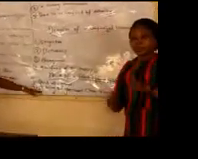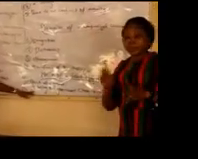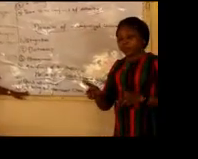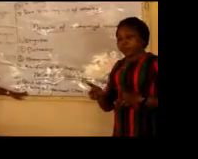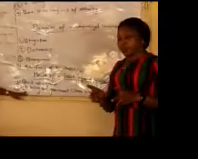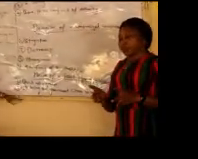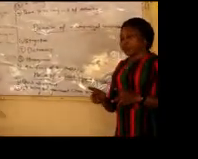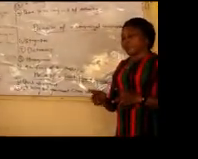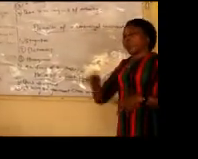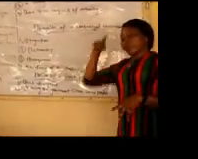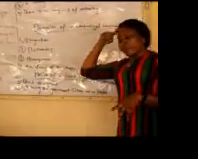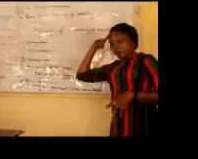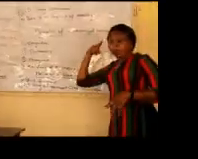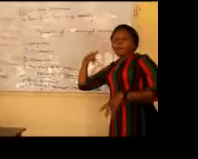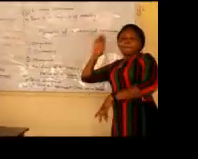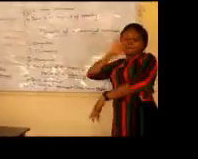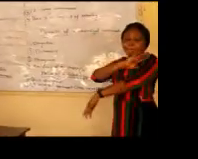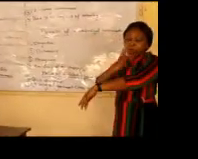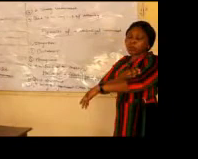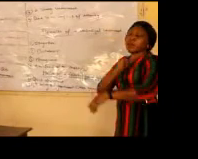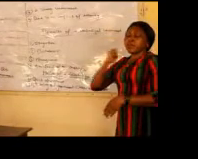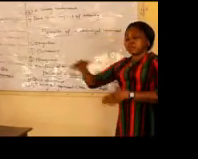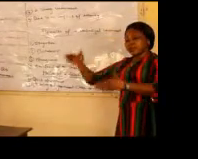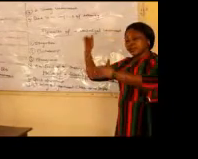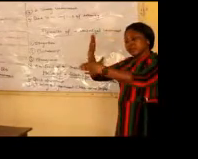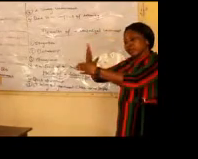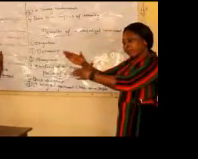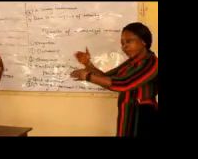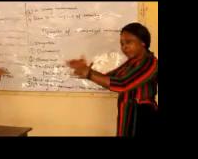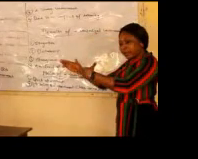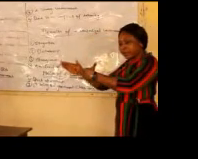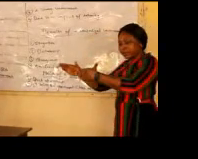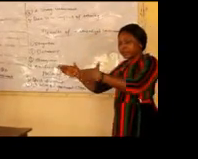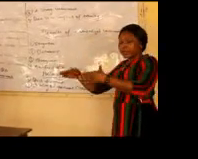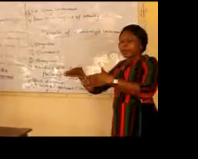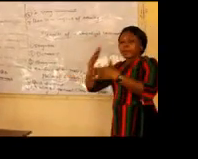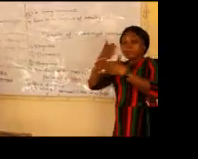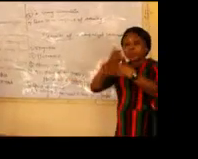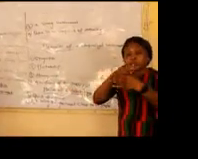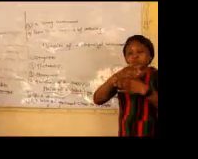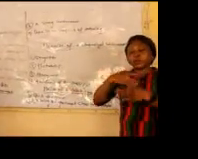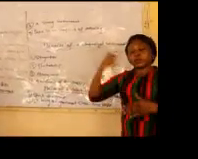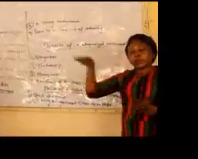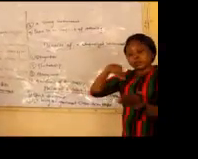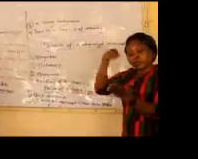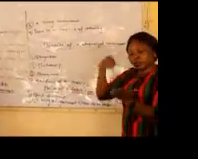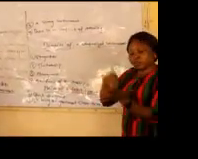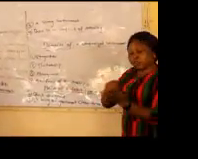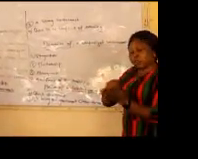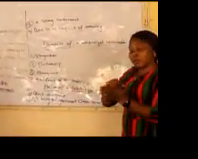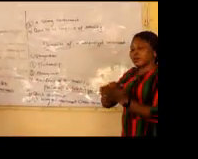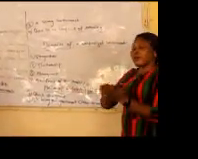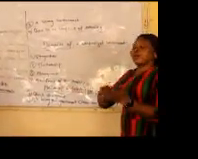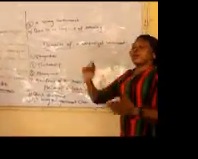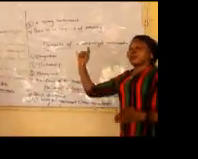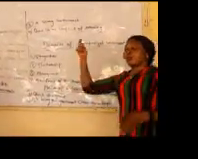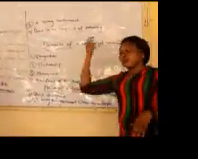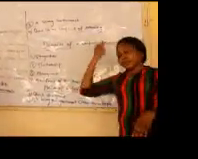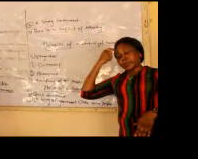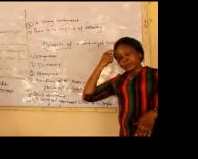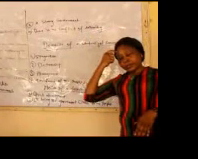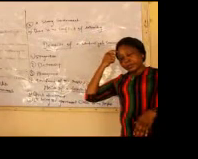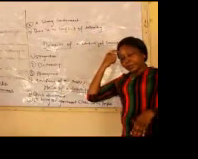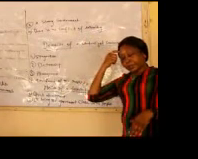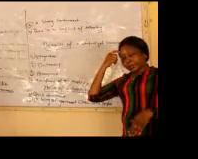we said that power is what? Divided or shared between the central government and other component units, which are what? The state and